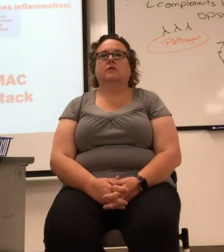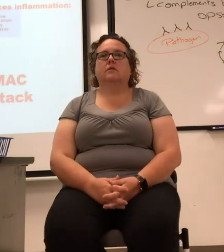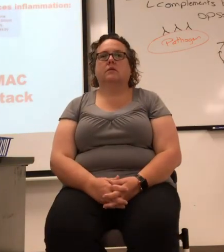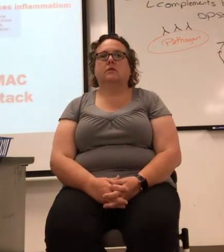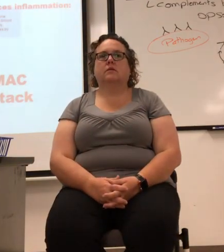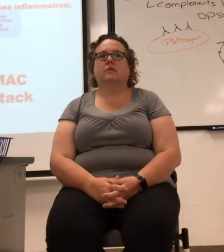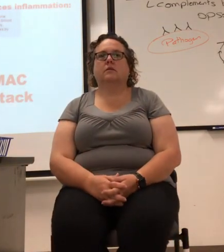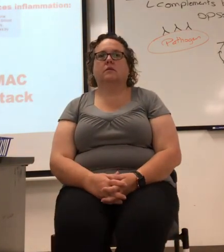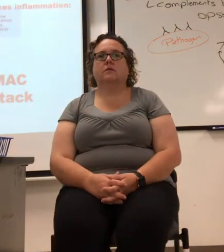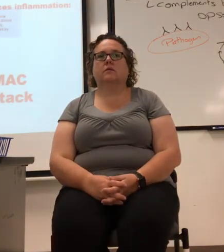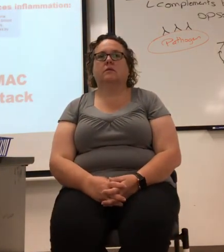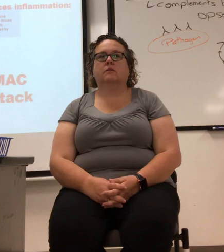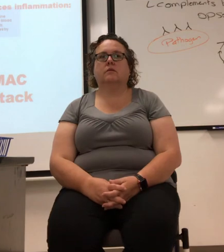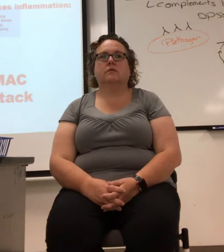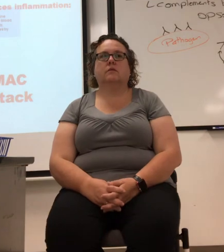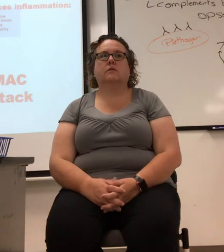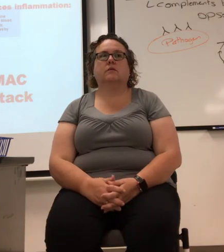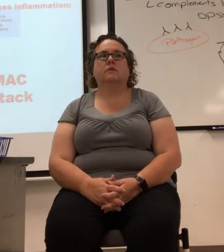Kind of bumps into that.